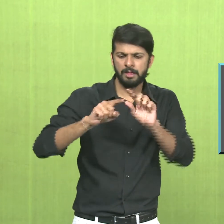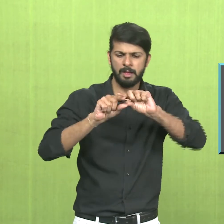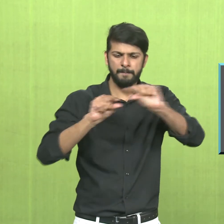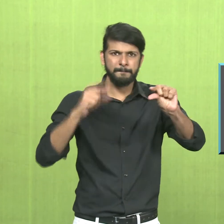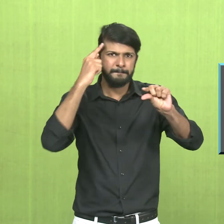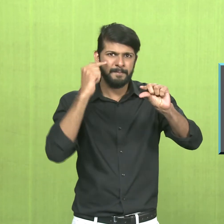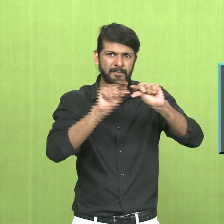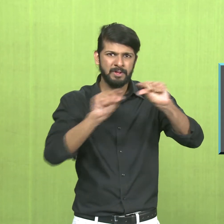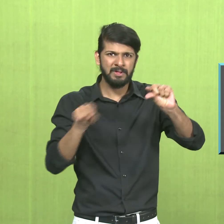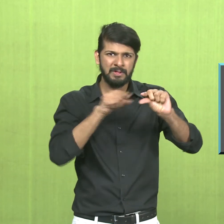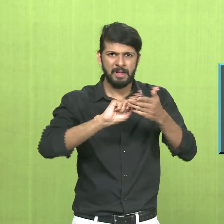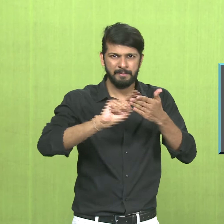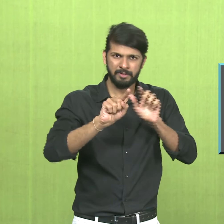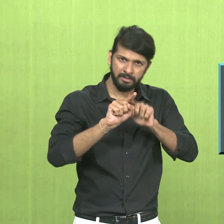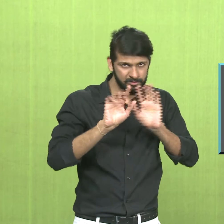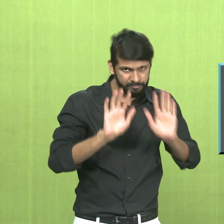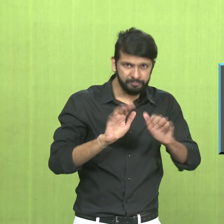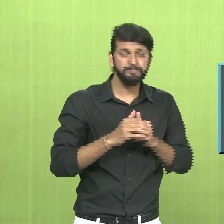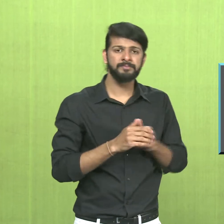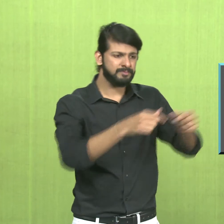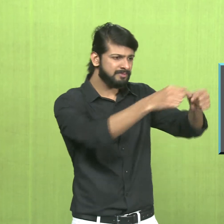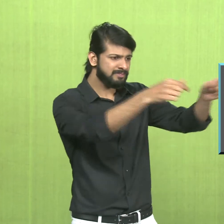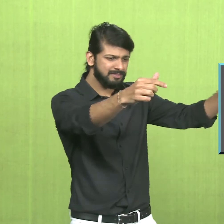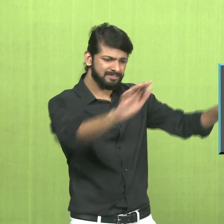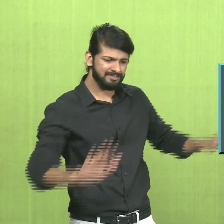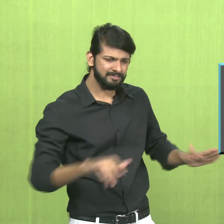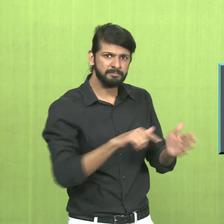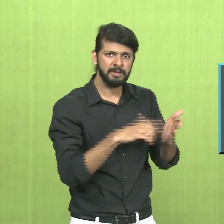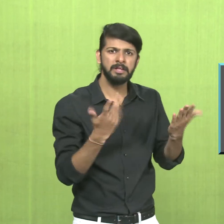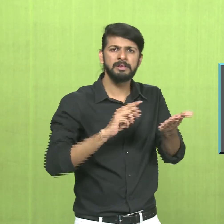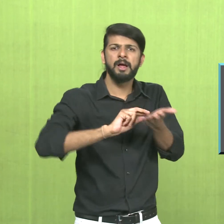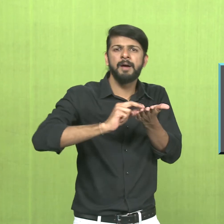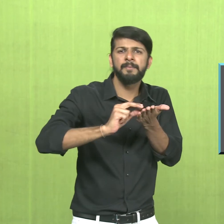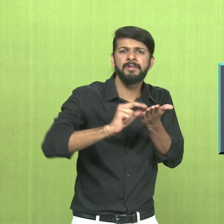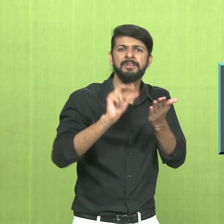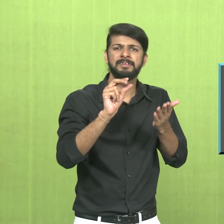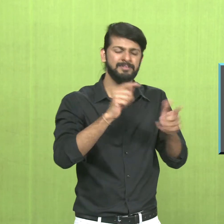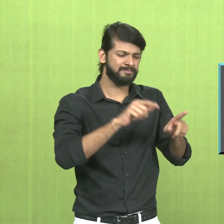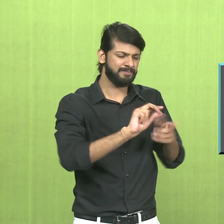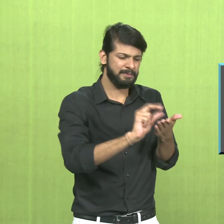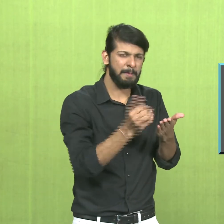The artist here has used a number of items, namely charcoal stick,